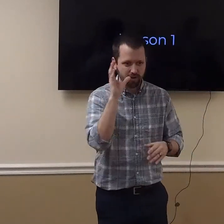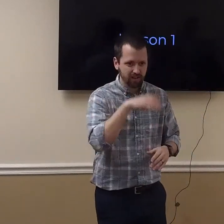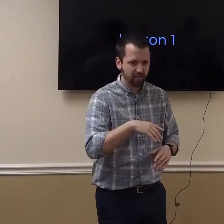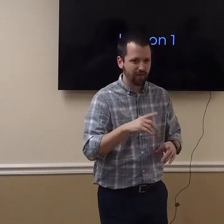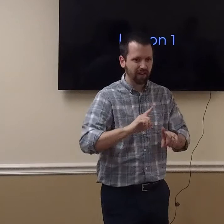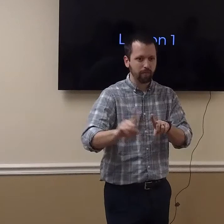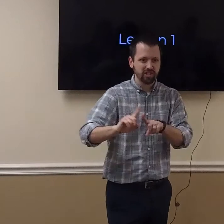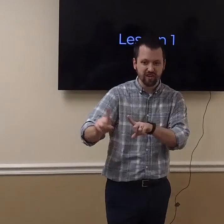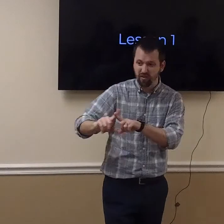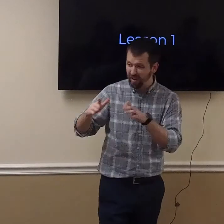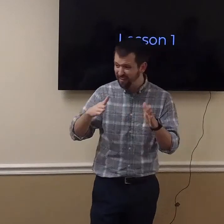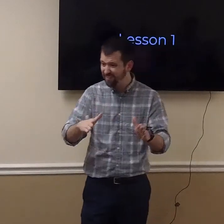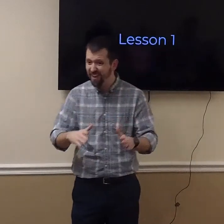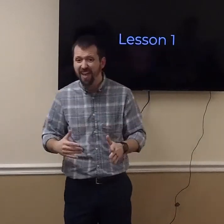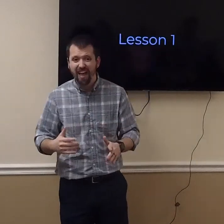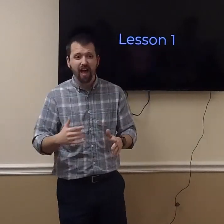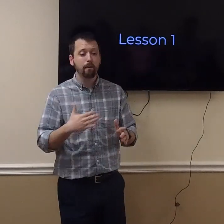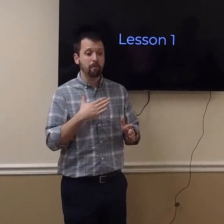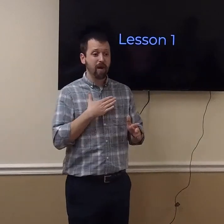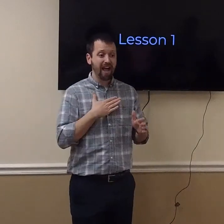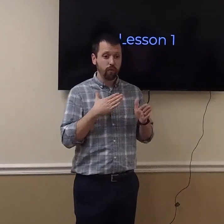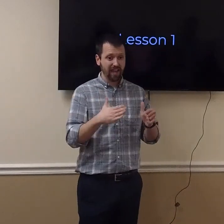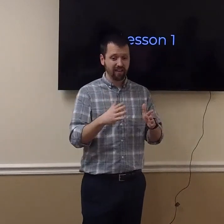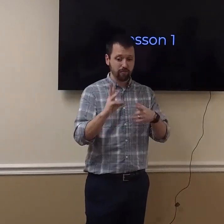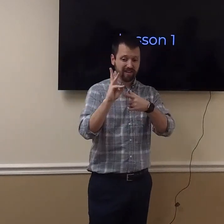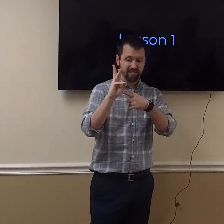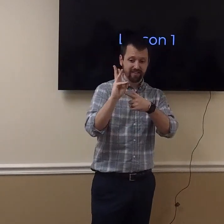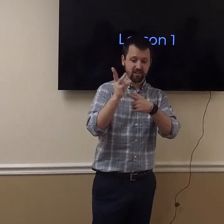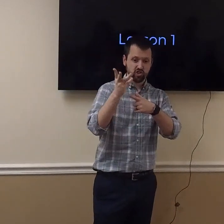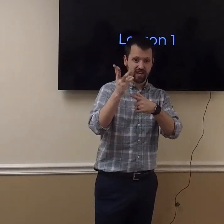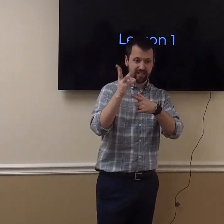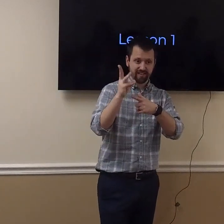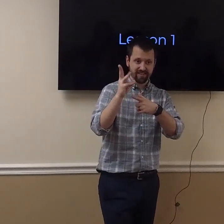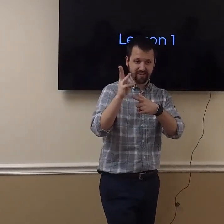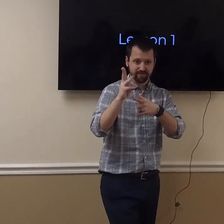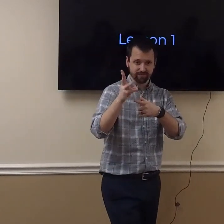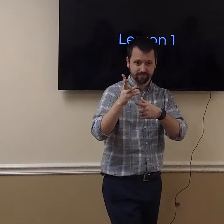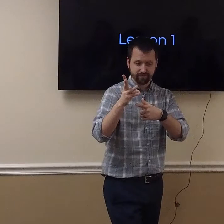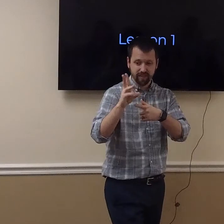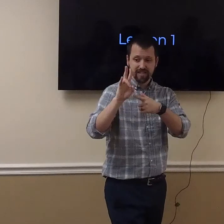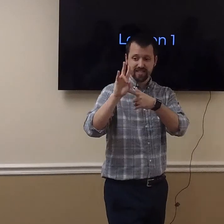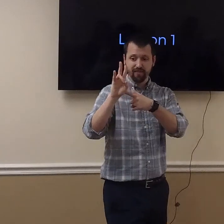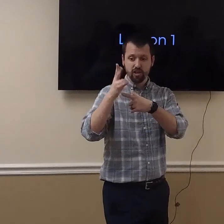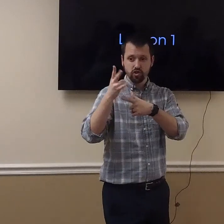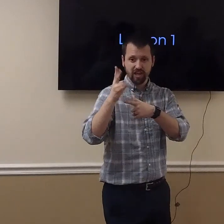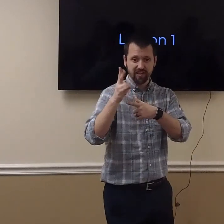because you have like a bunch of different ways. My way is you make a 6 and you shake it, 16. 7 and you shake it,